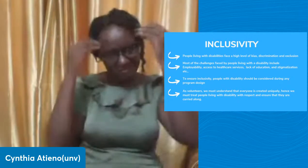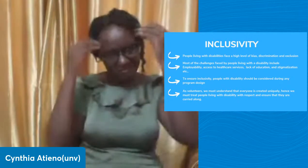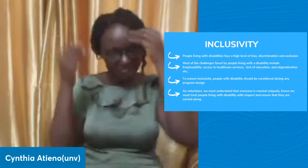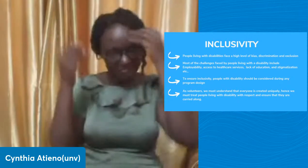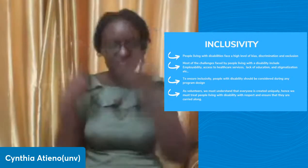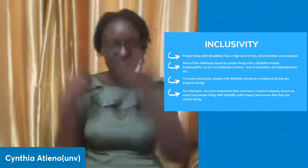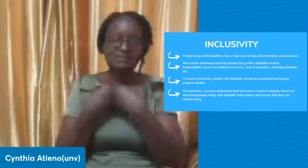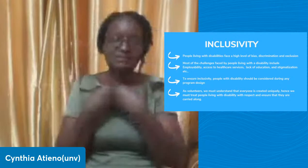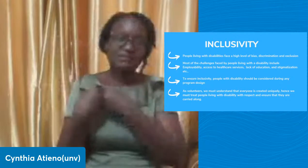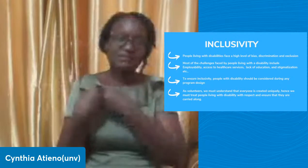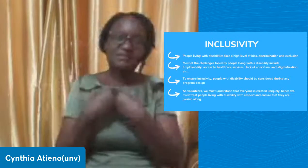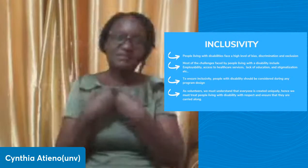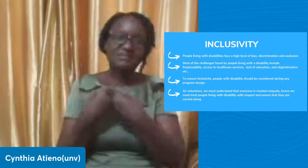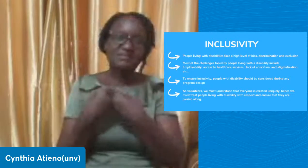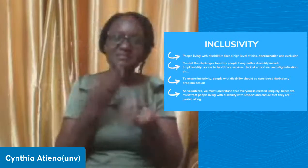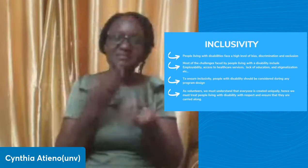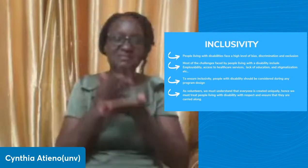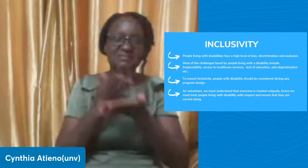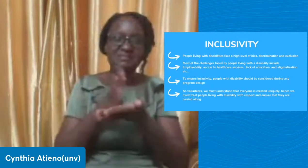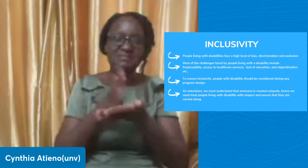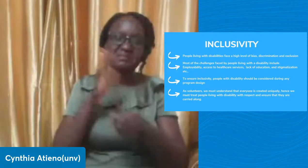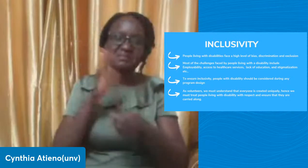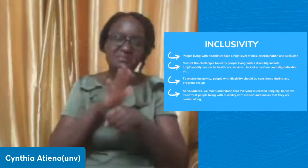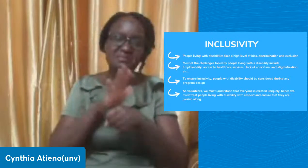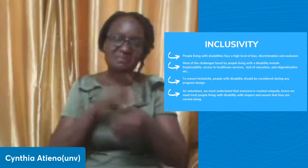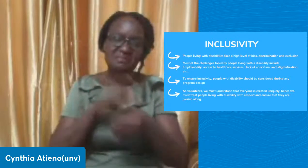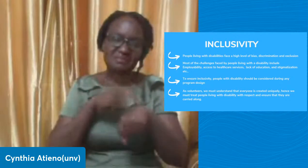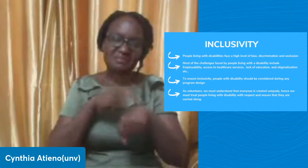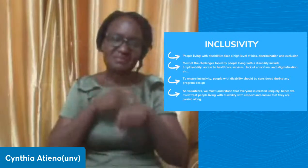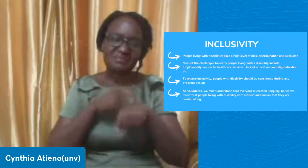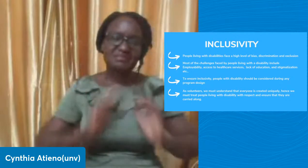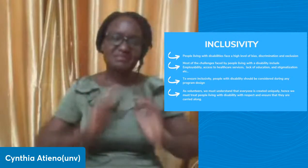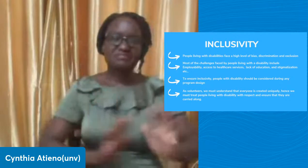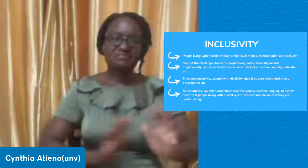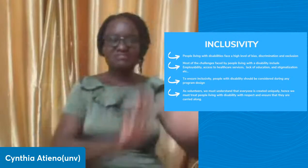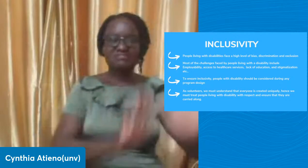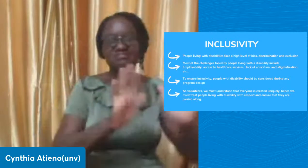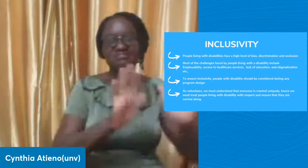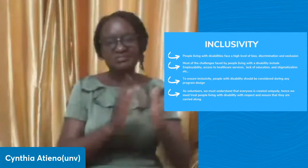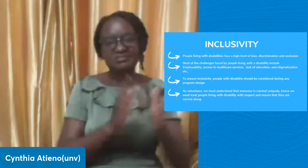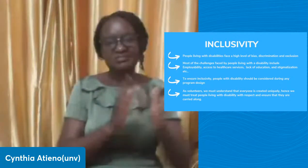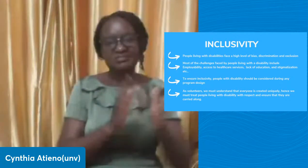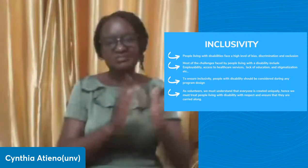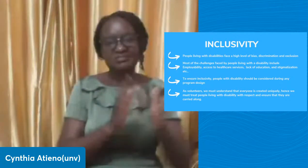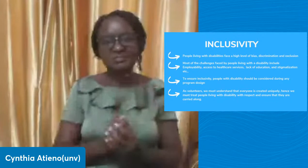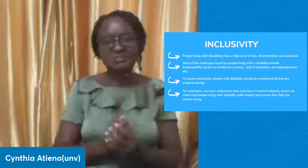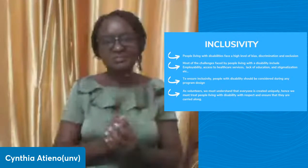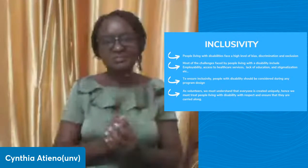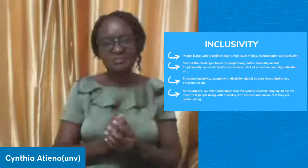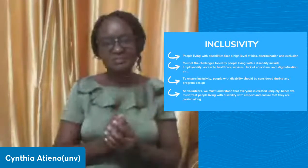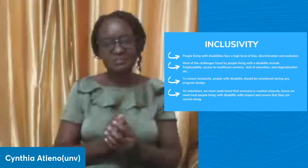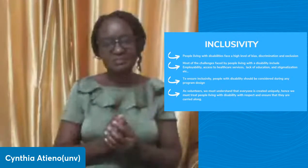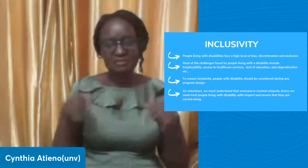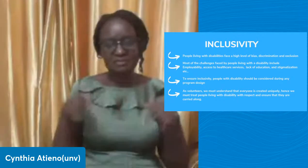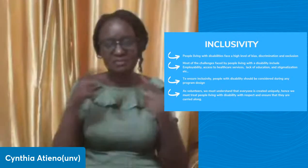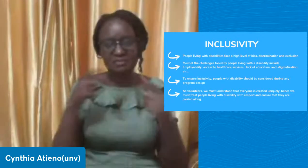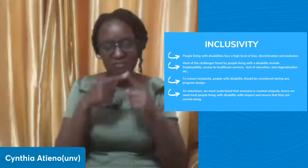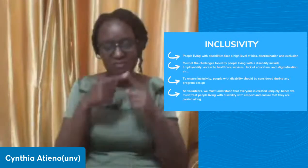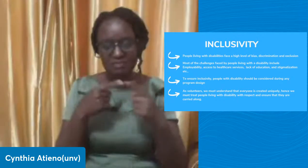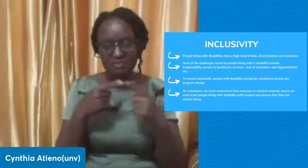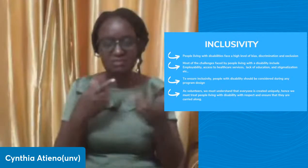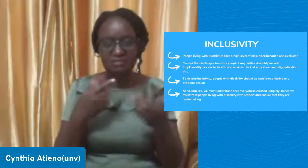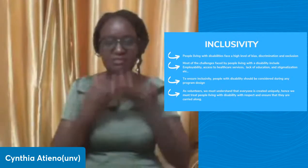in the concept of inclusivity, we should ensure that people living with disabilities are included in every